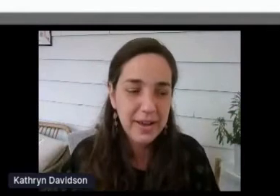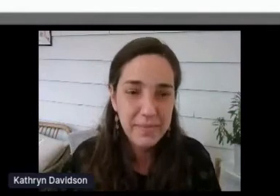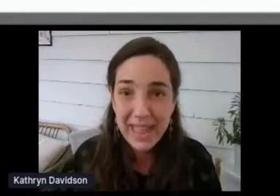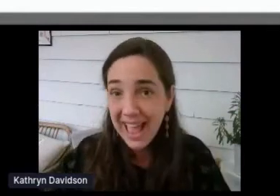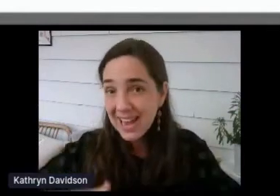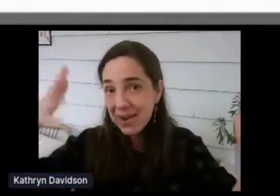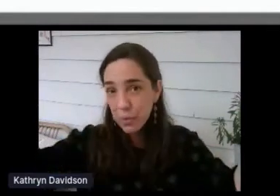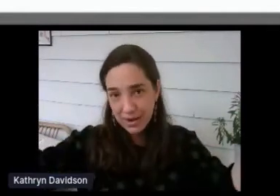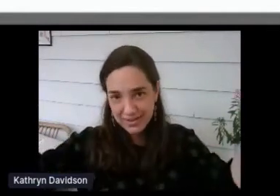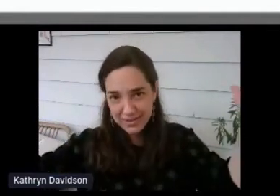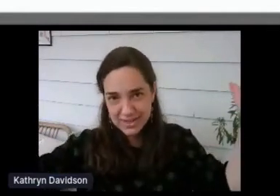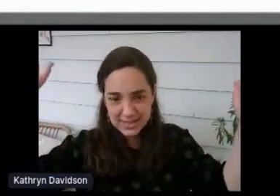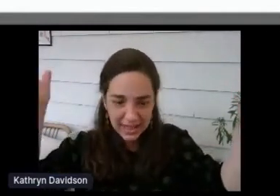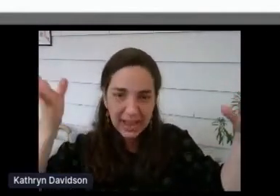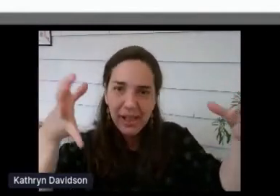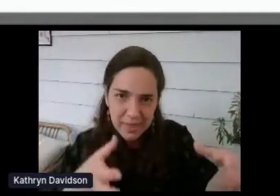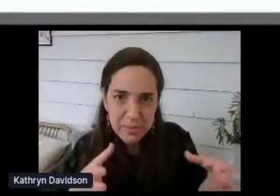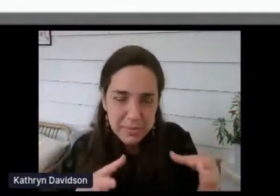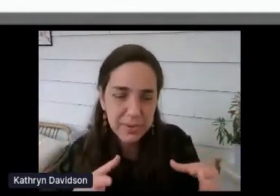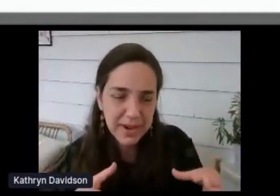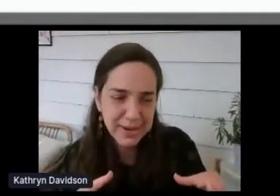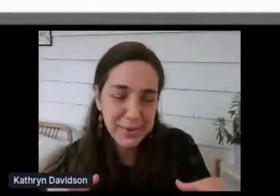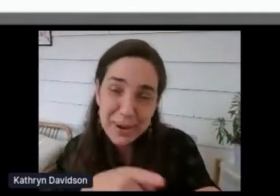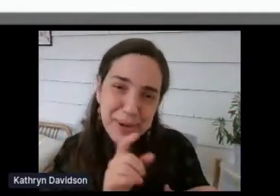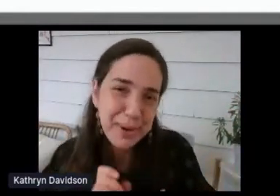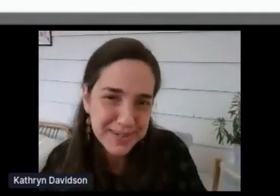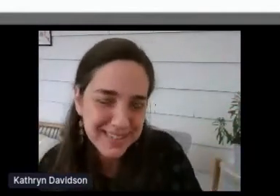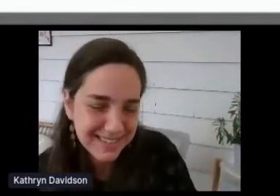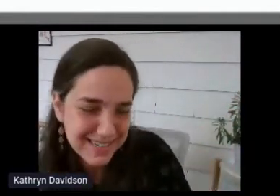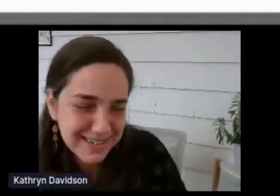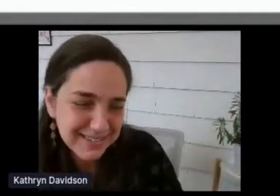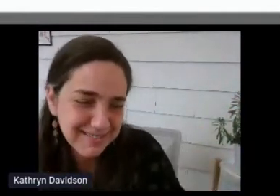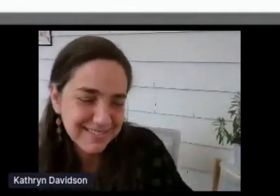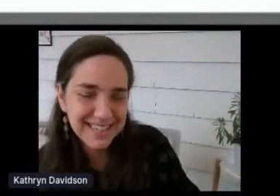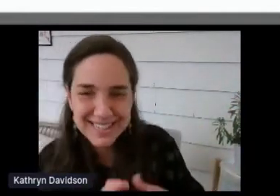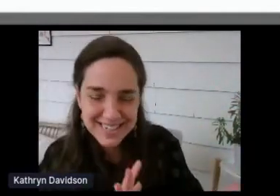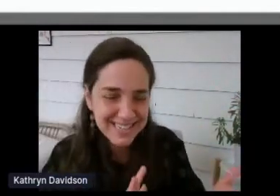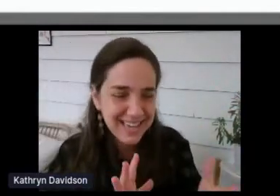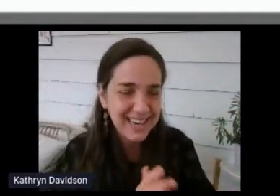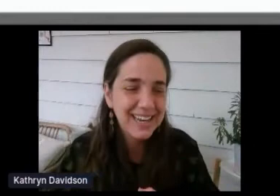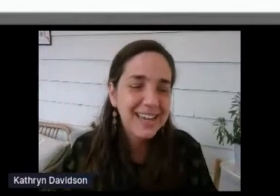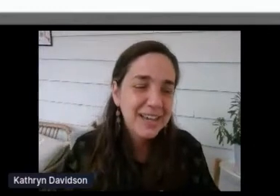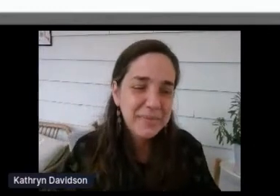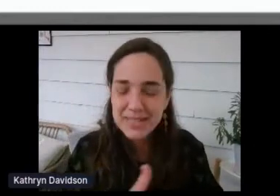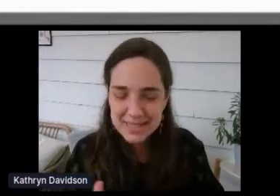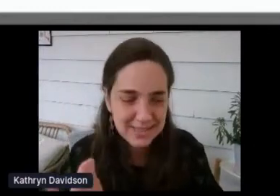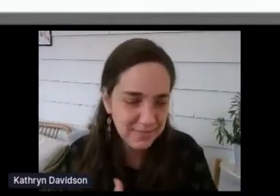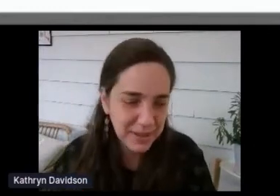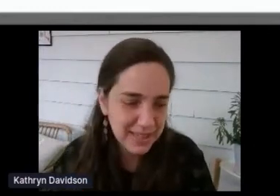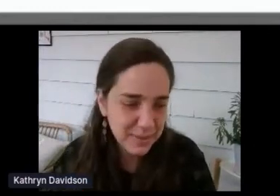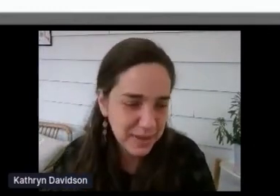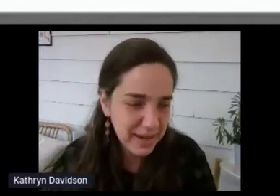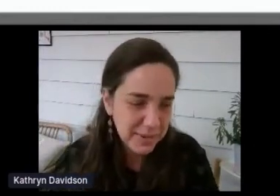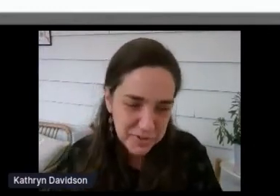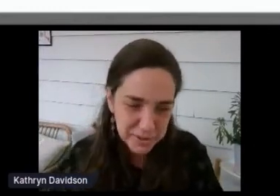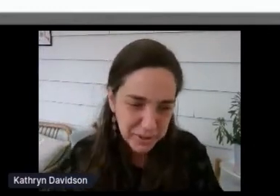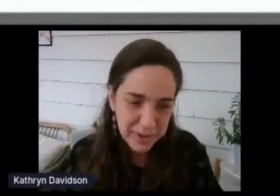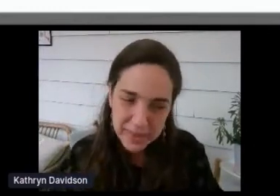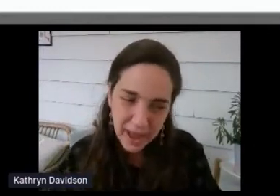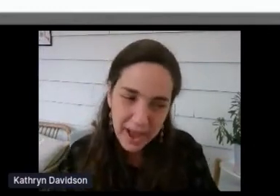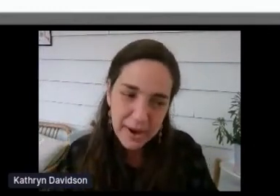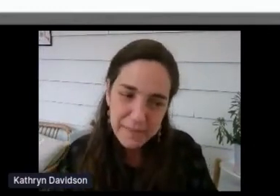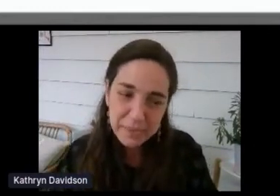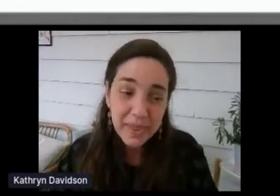like anyone versus like the people that I know. And I'm going to go into detail in this in a second because it's work that I'm most